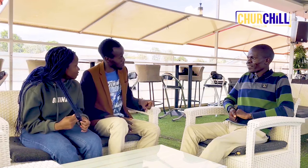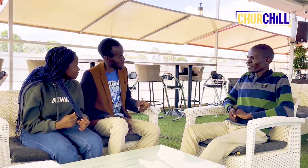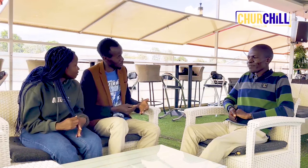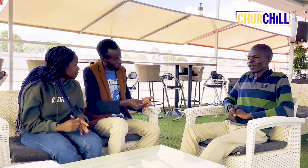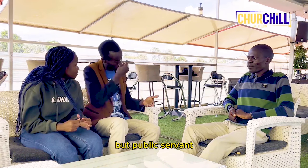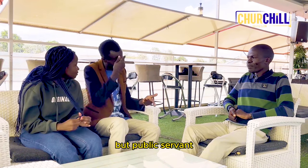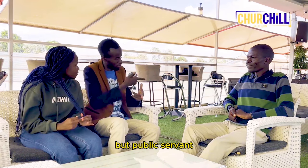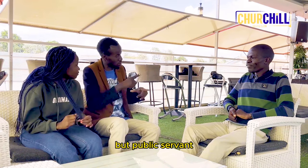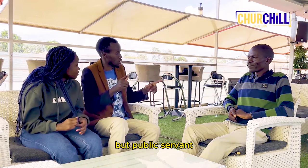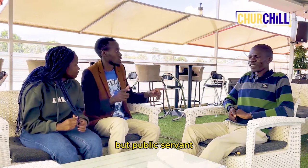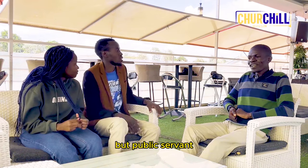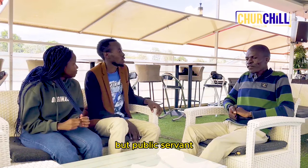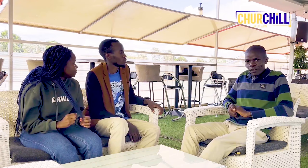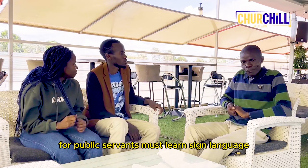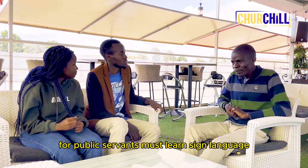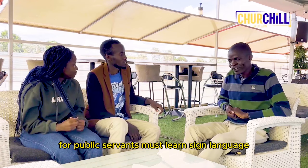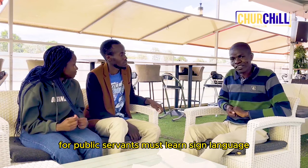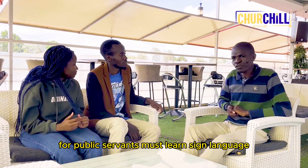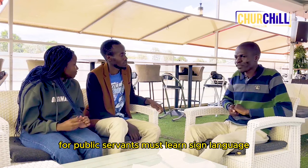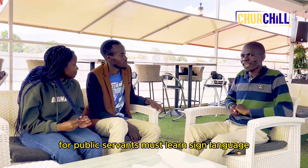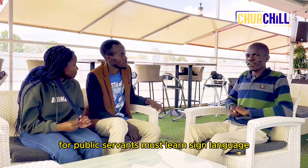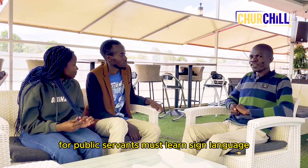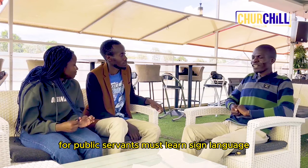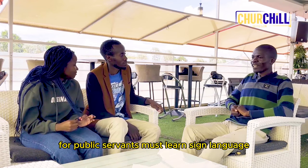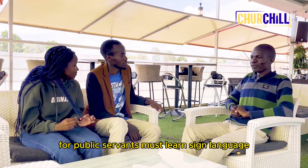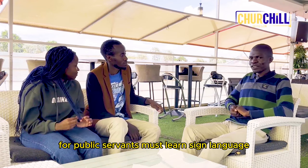But public servants must learn sign language.